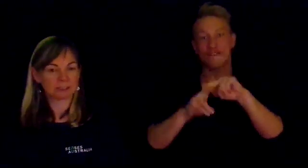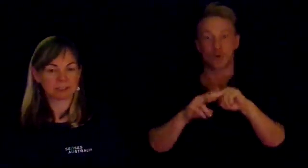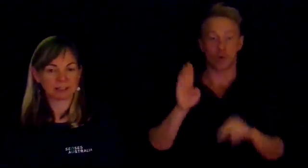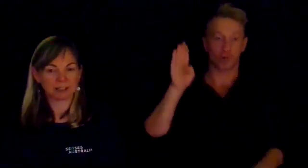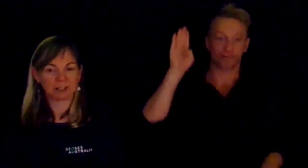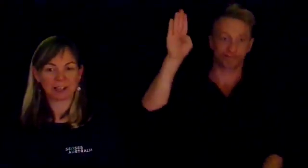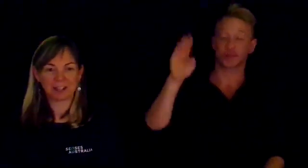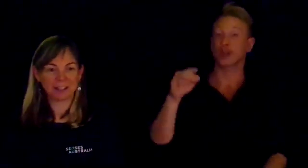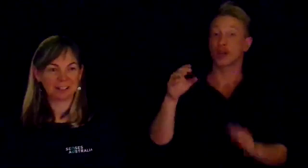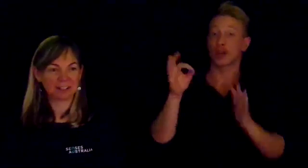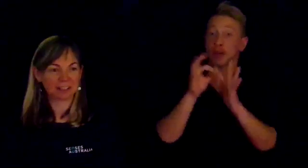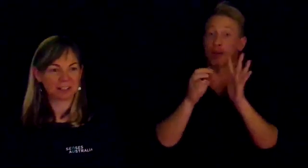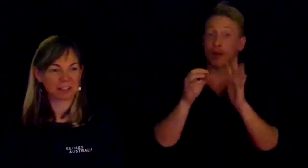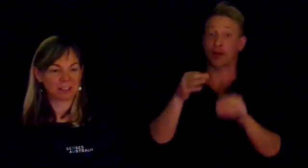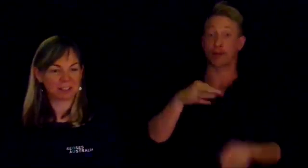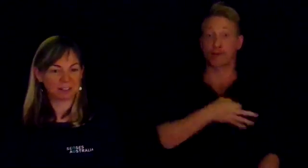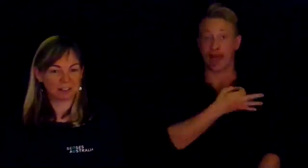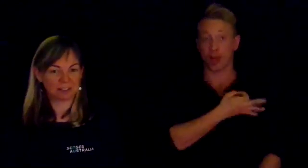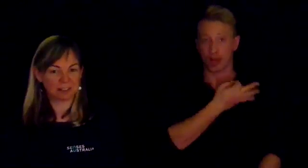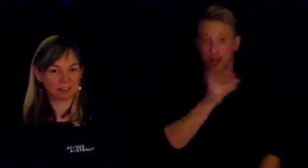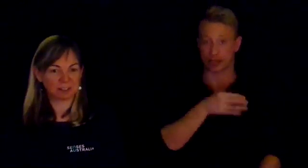Paula's got her hand up. Okay.